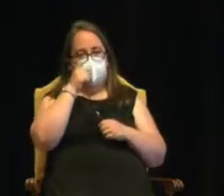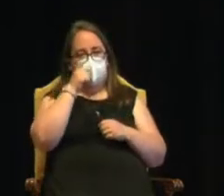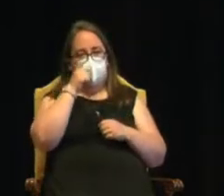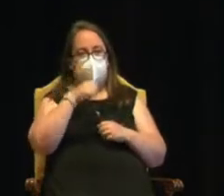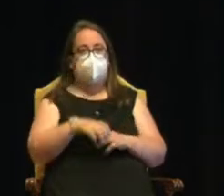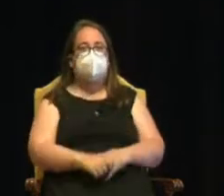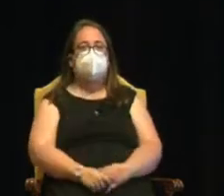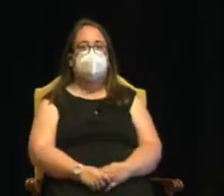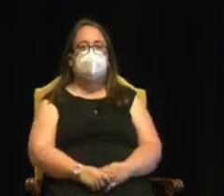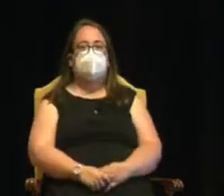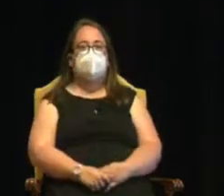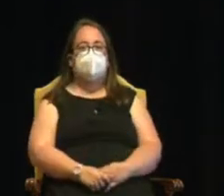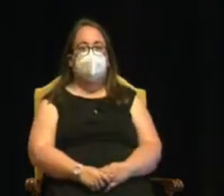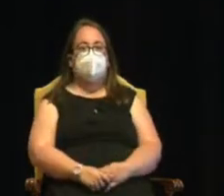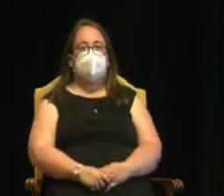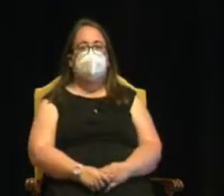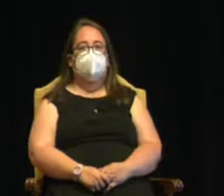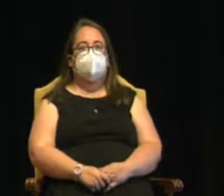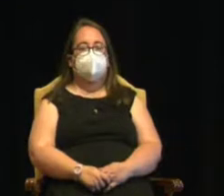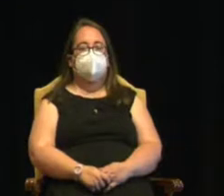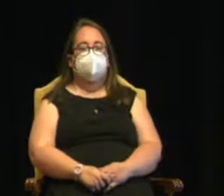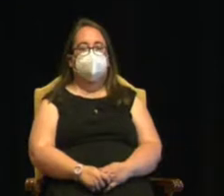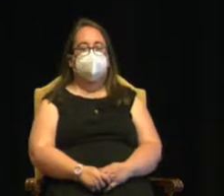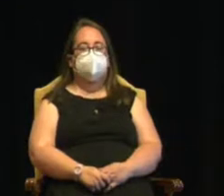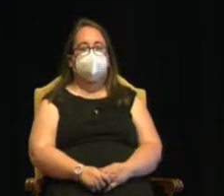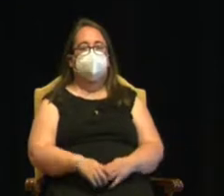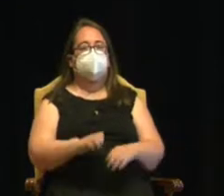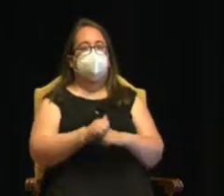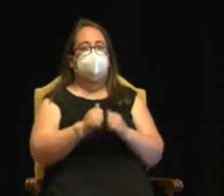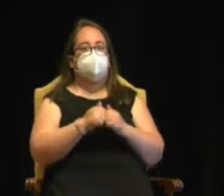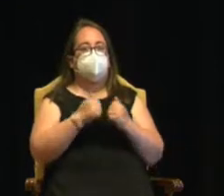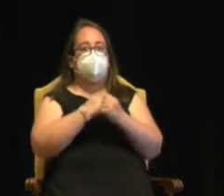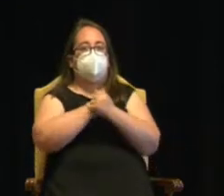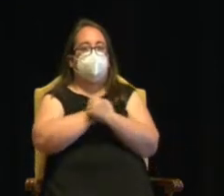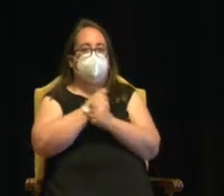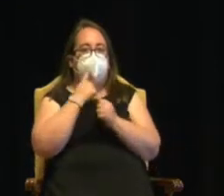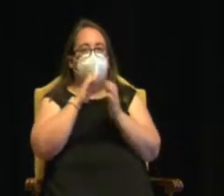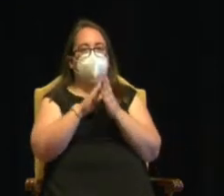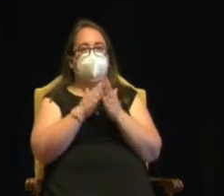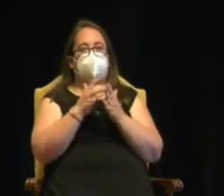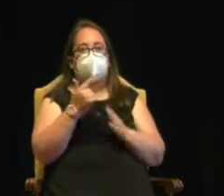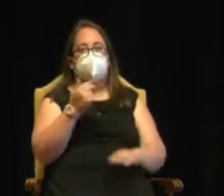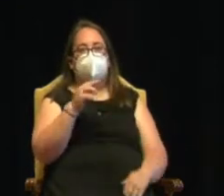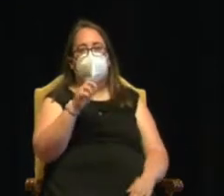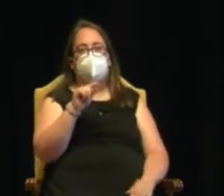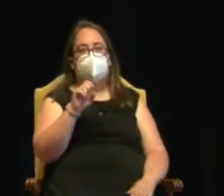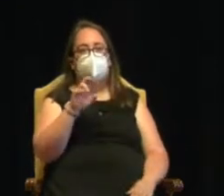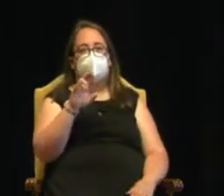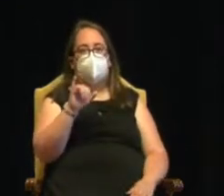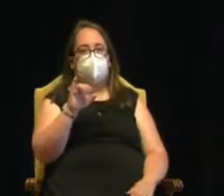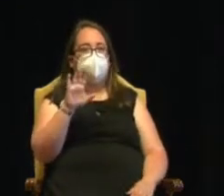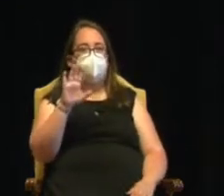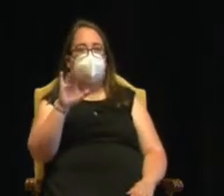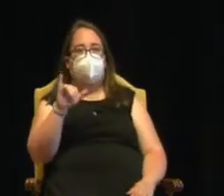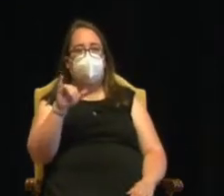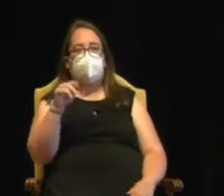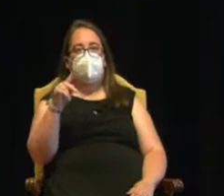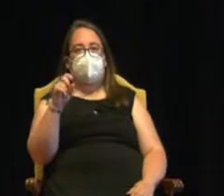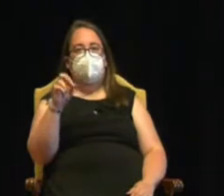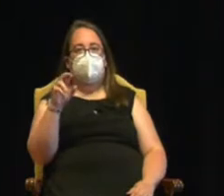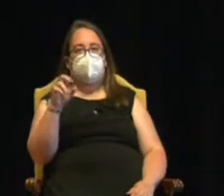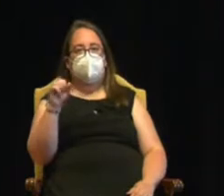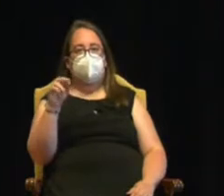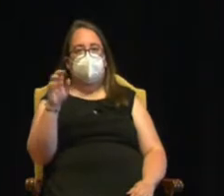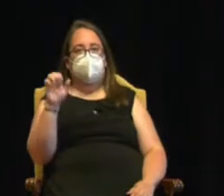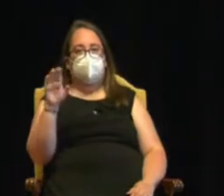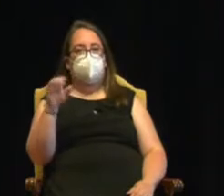is filled with my love and admiration for the novel Ghost Story by Peter Straub. I don't read as much horror